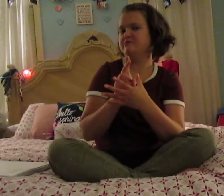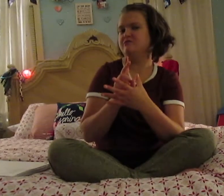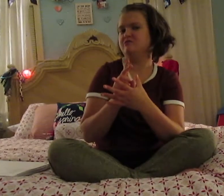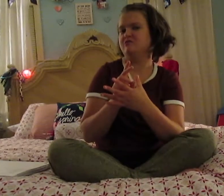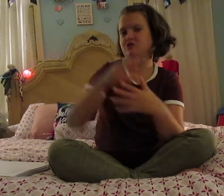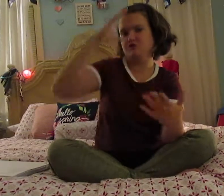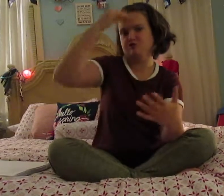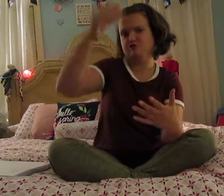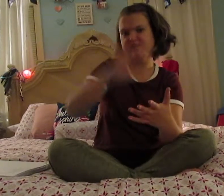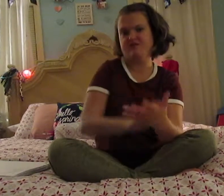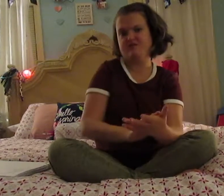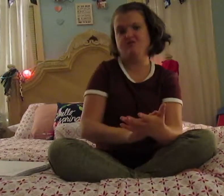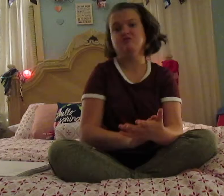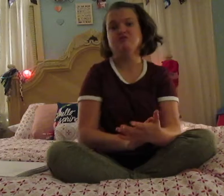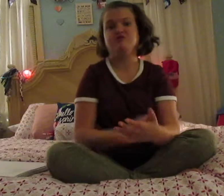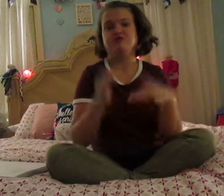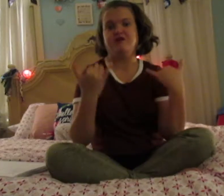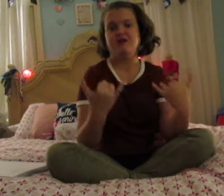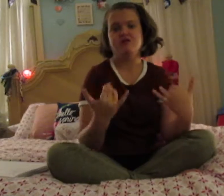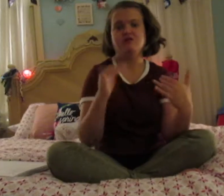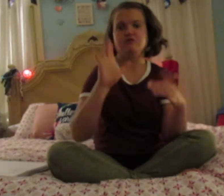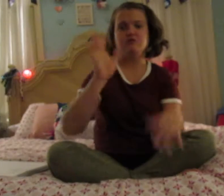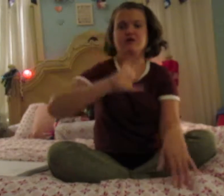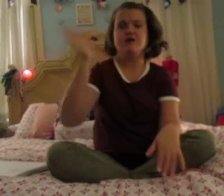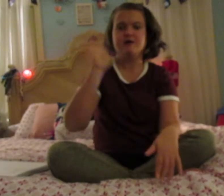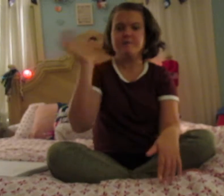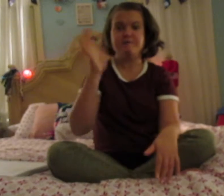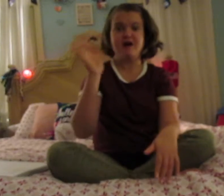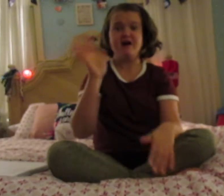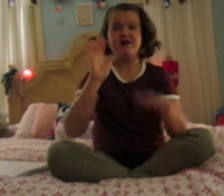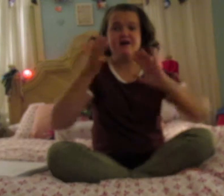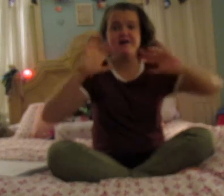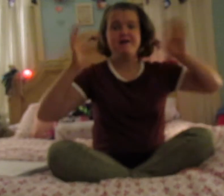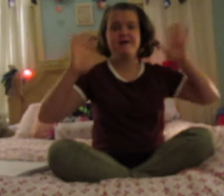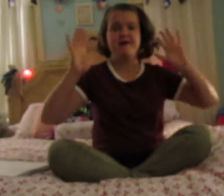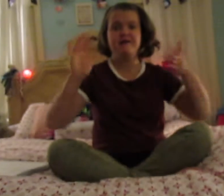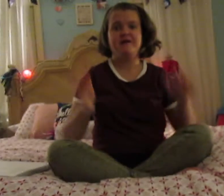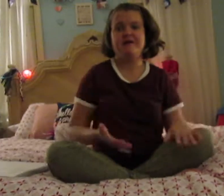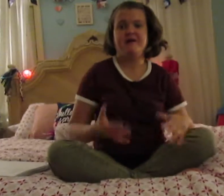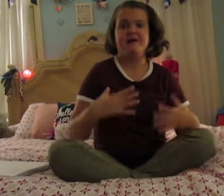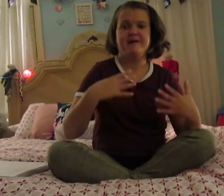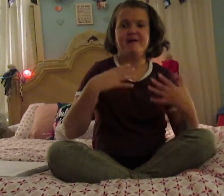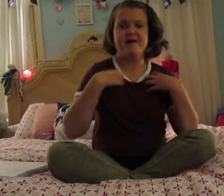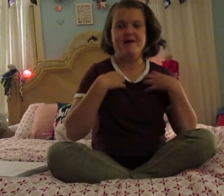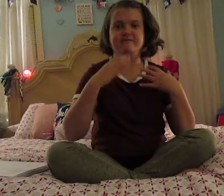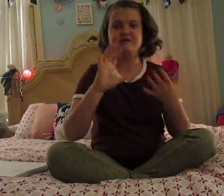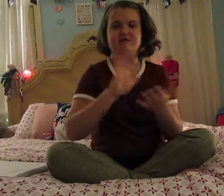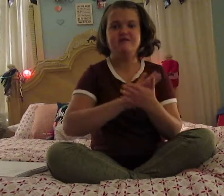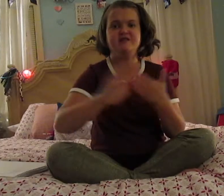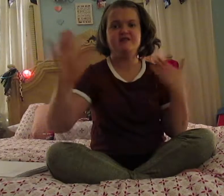learning today. So, bye. Bye. Have a nice